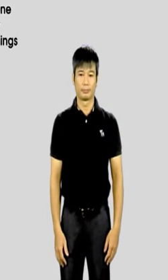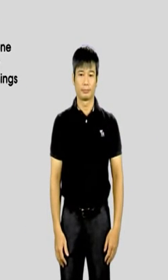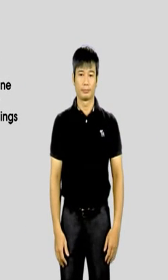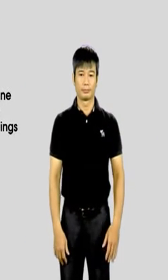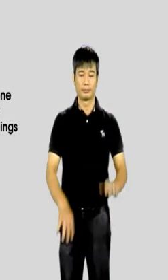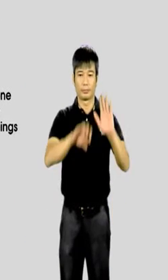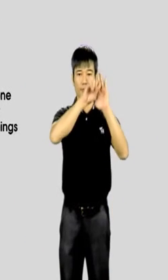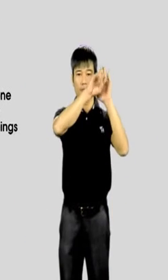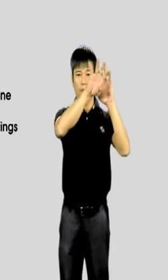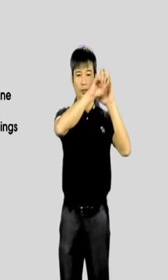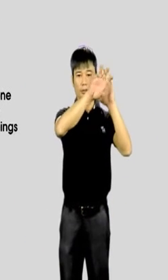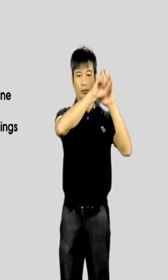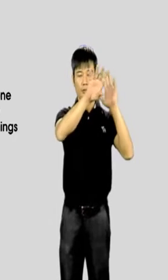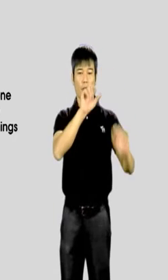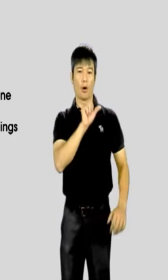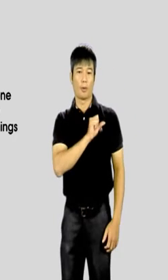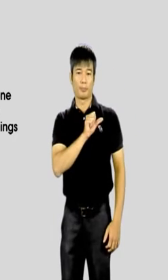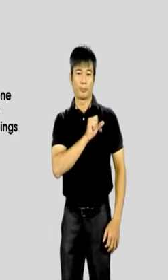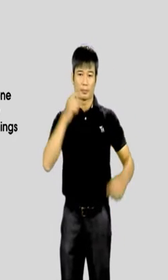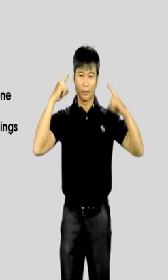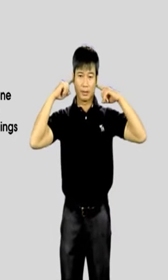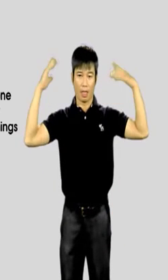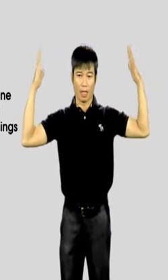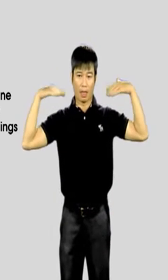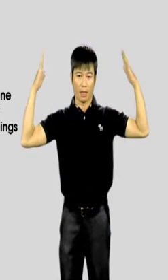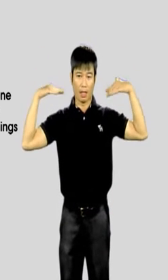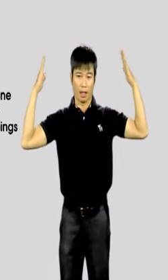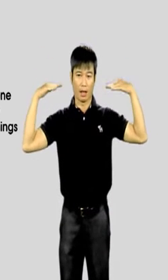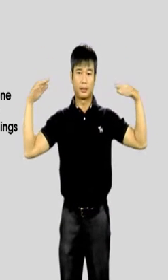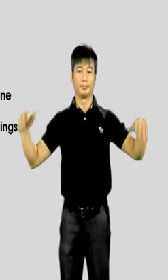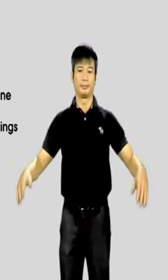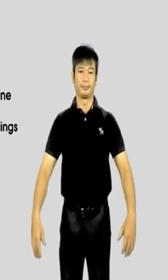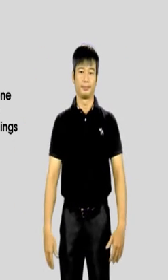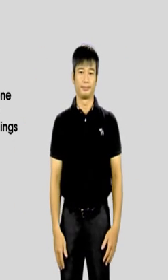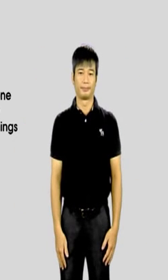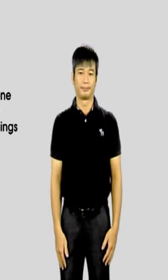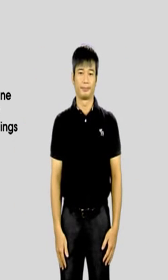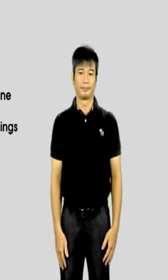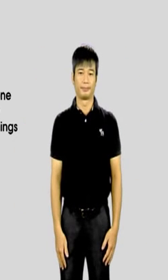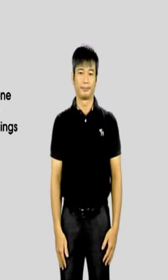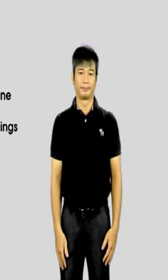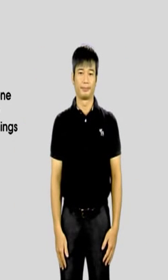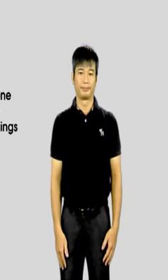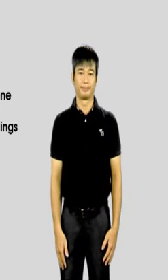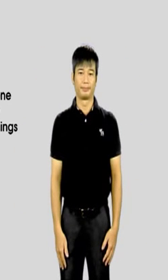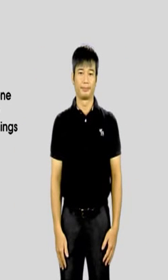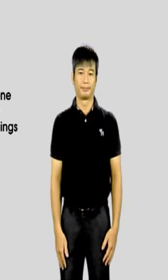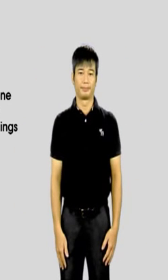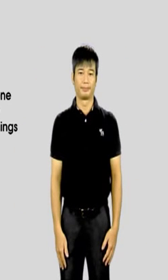This is the icon for the house of someone who has difficulty accessing early warnings, for example, a deaf